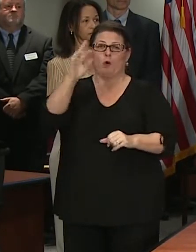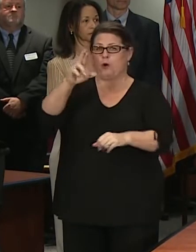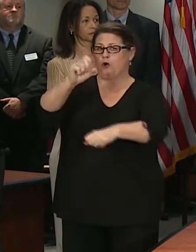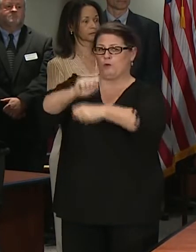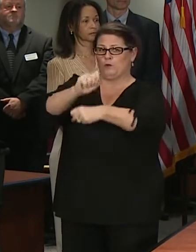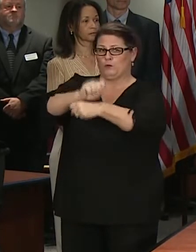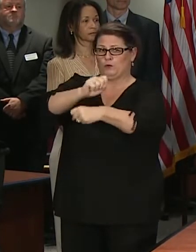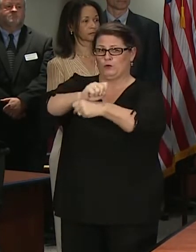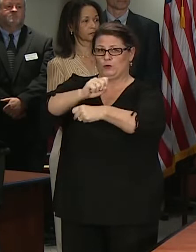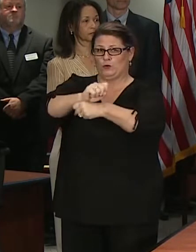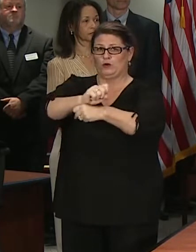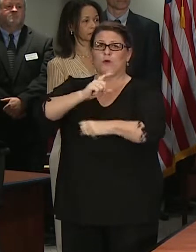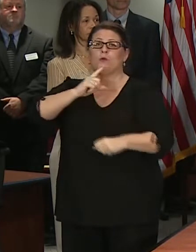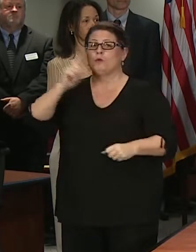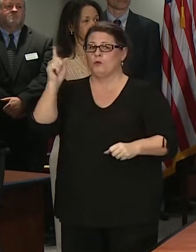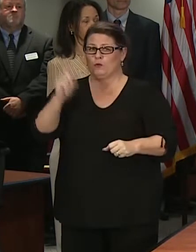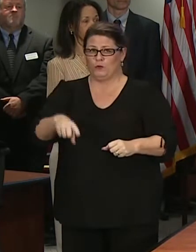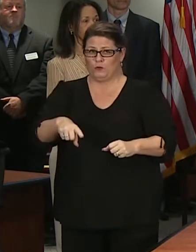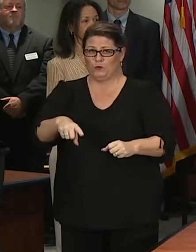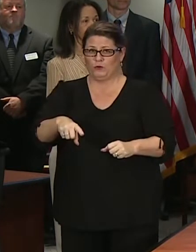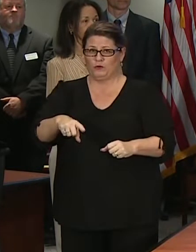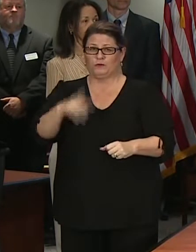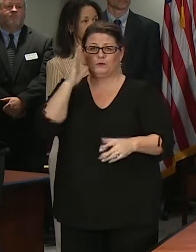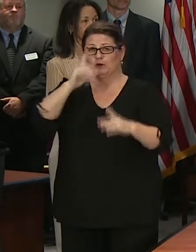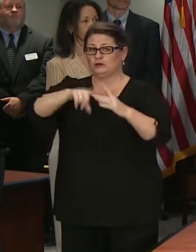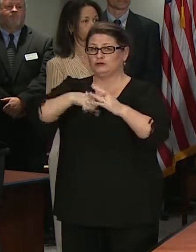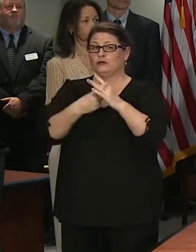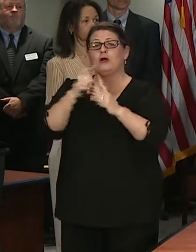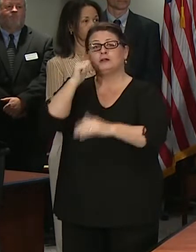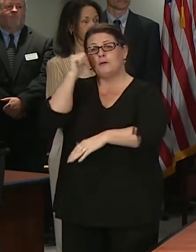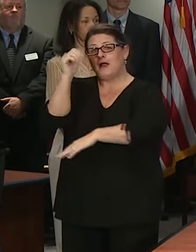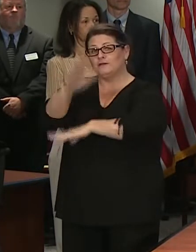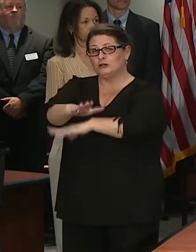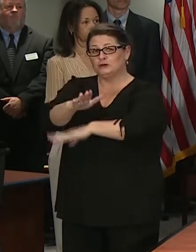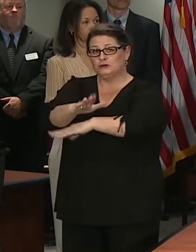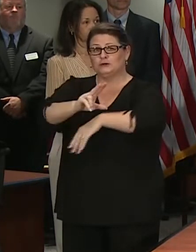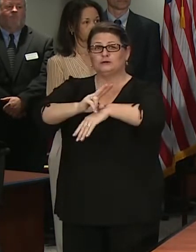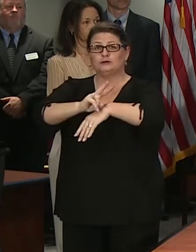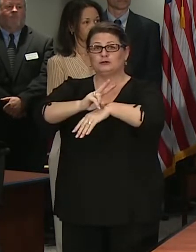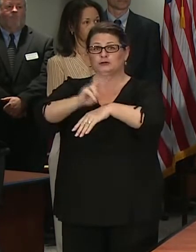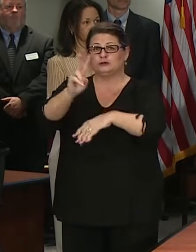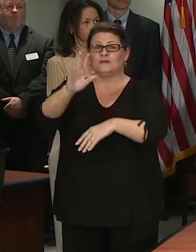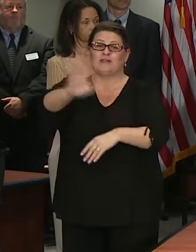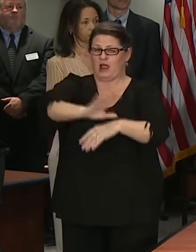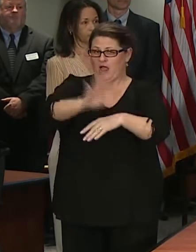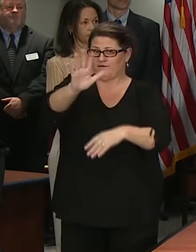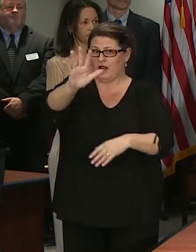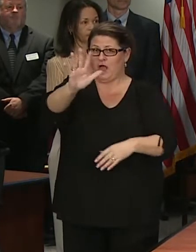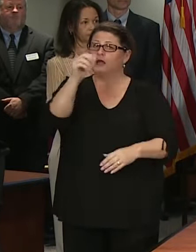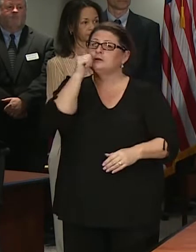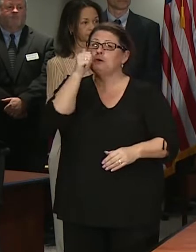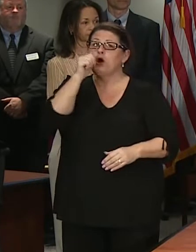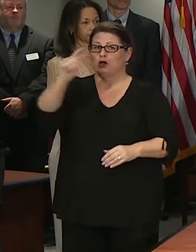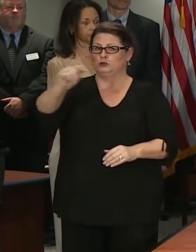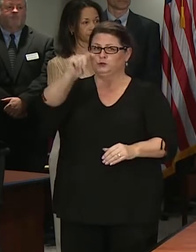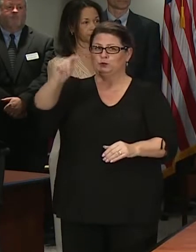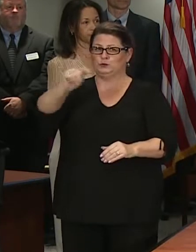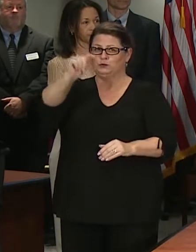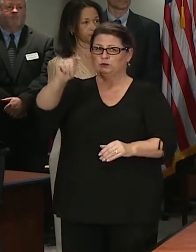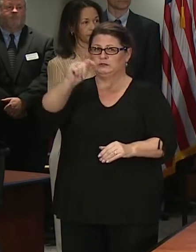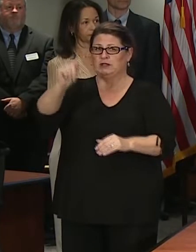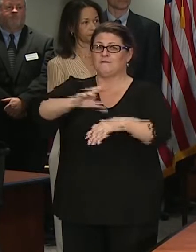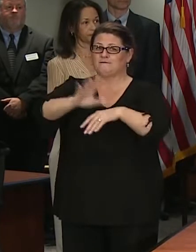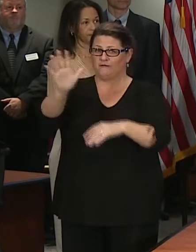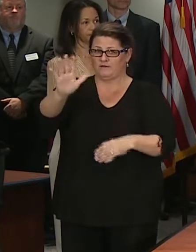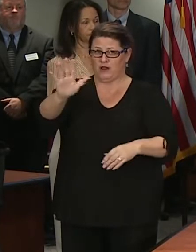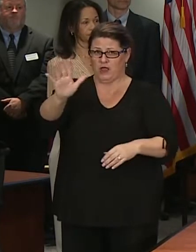a home or work order that goes into effect tomorrow afternoon, Tuesday at 5:00 p.m. to close the business. Everyone